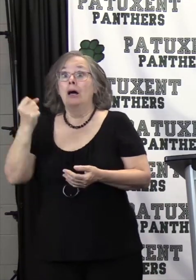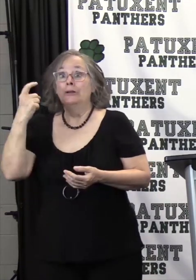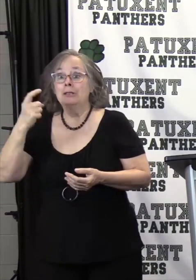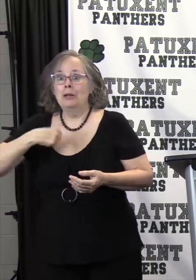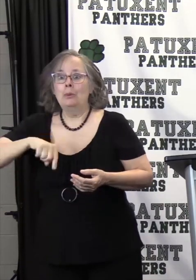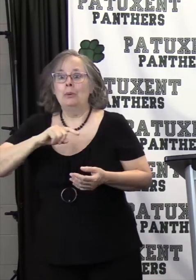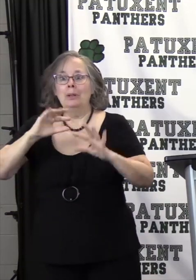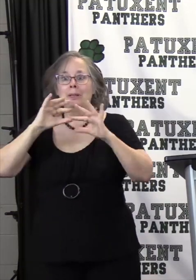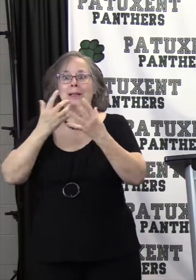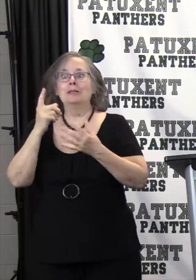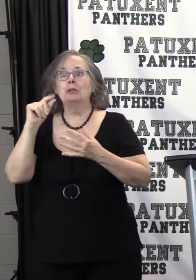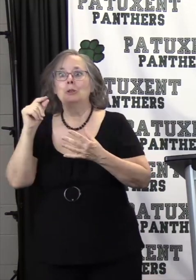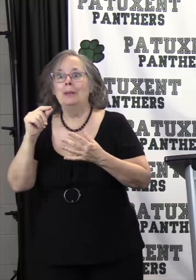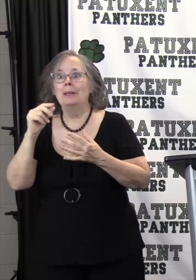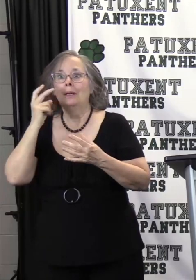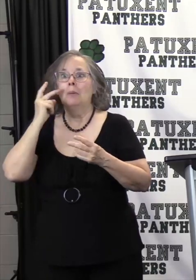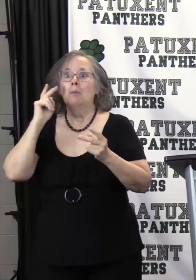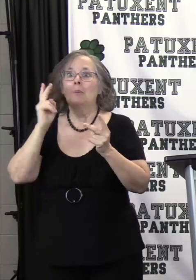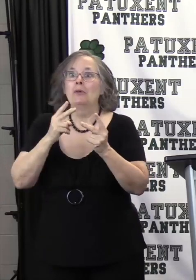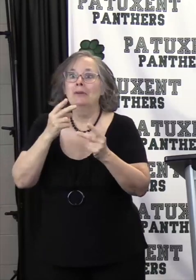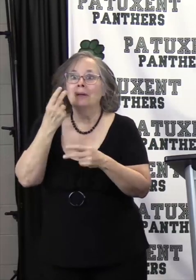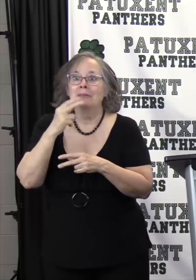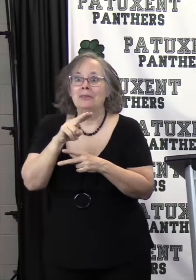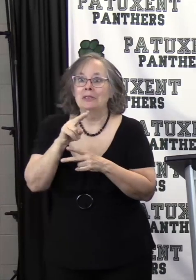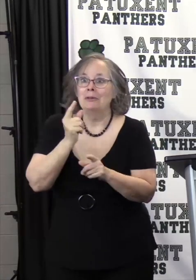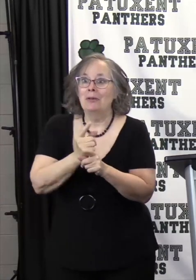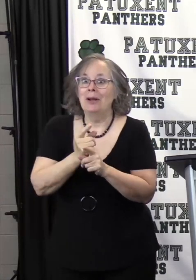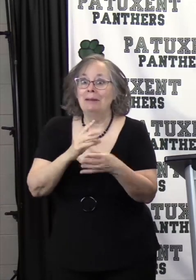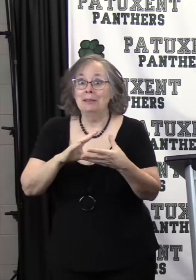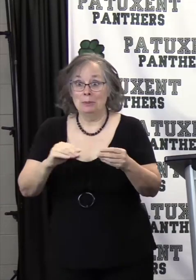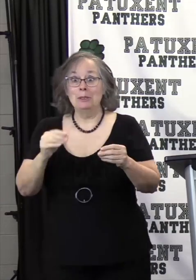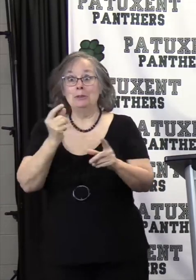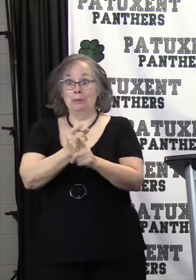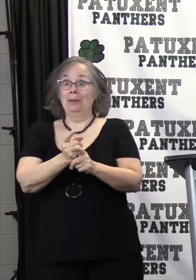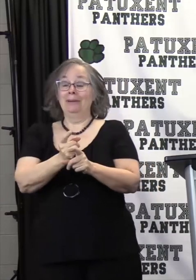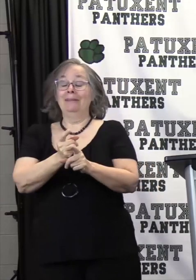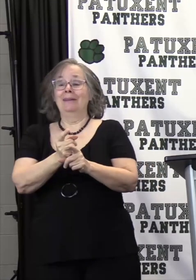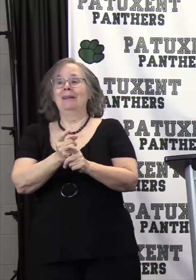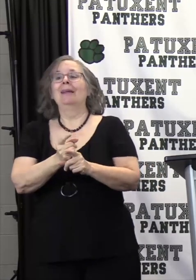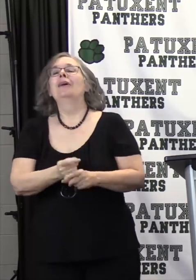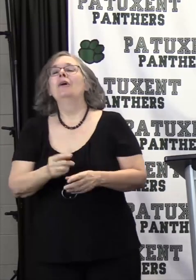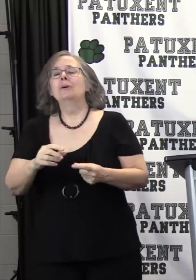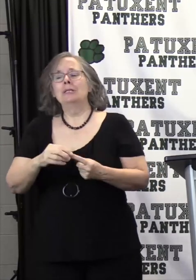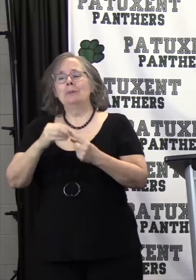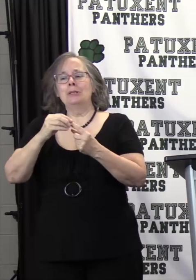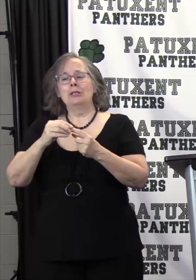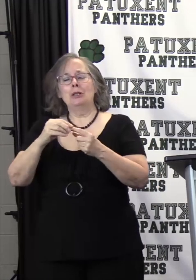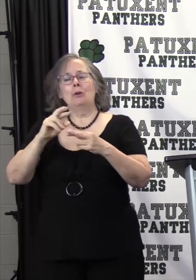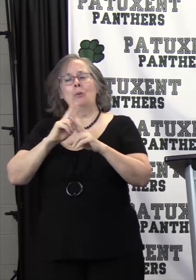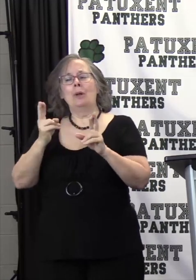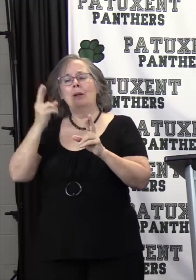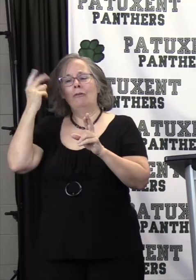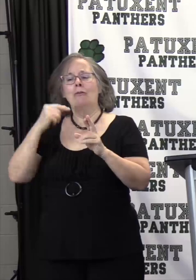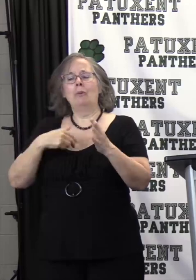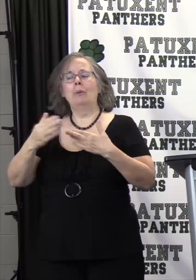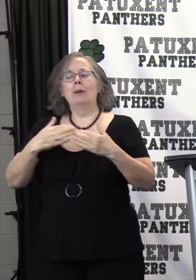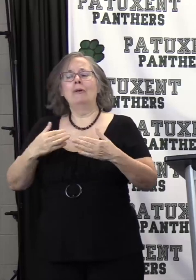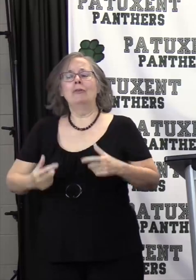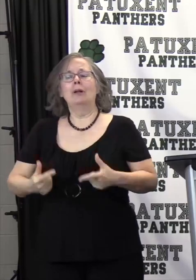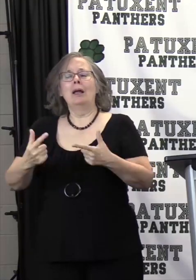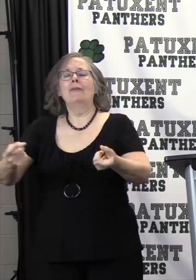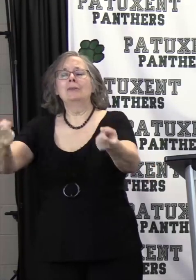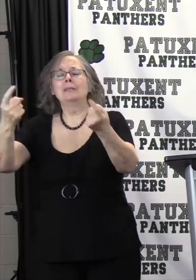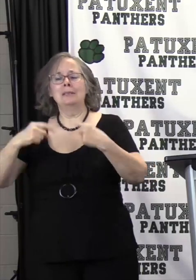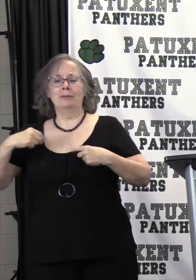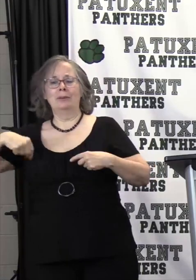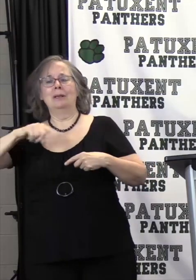class of 2020, perfect sight, is message enough. We are specially equipped for what life has